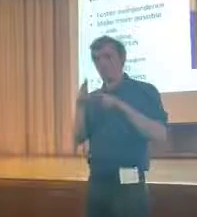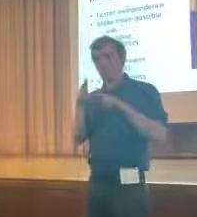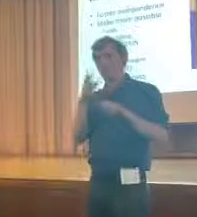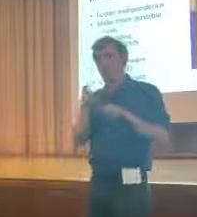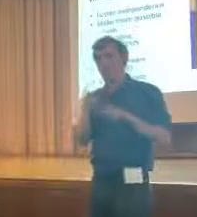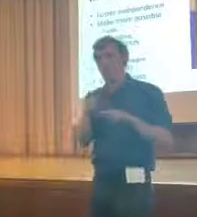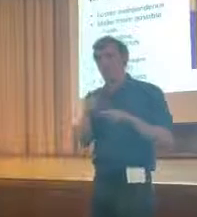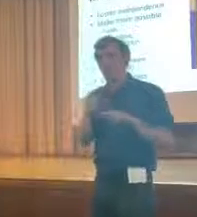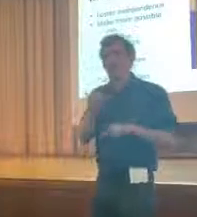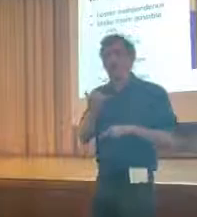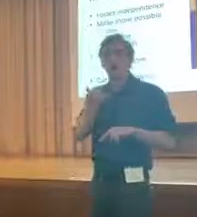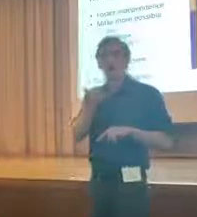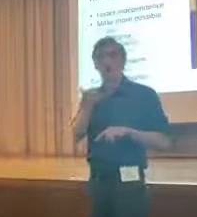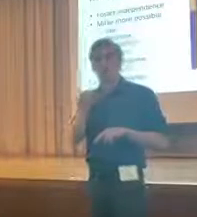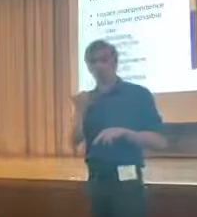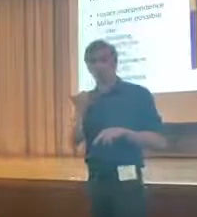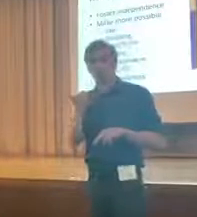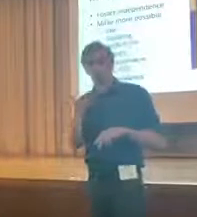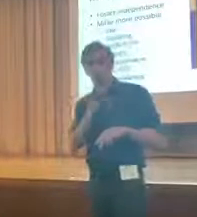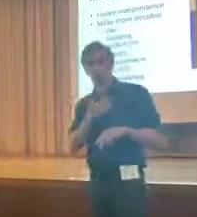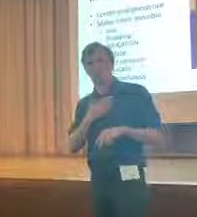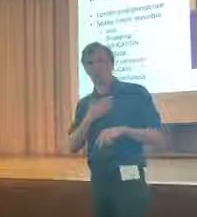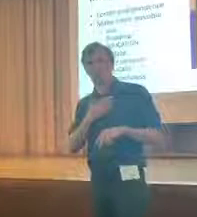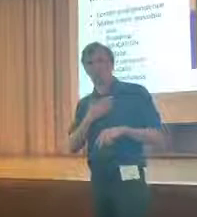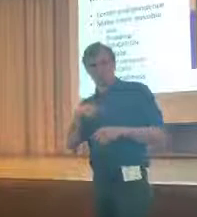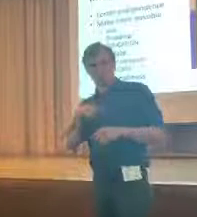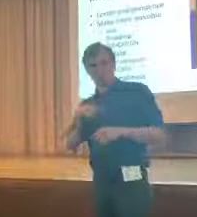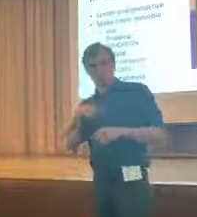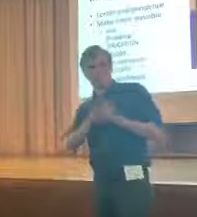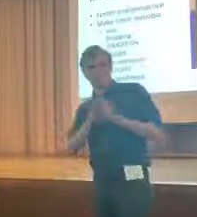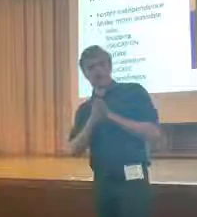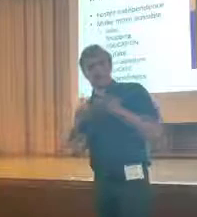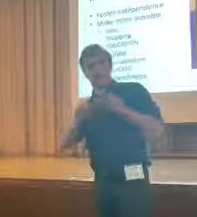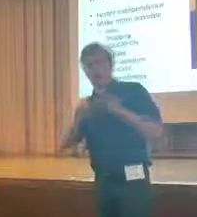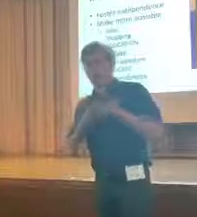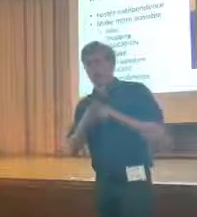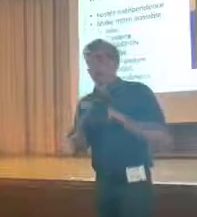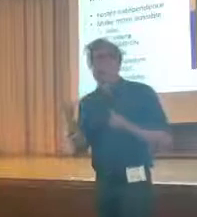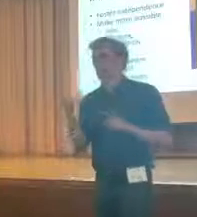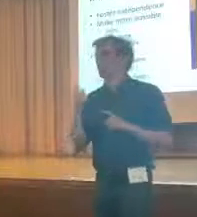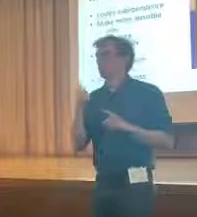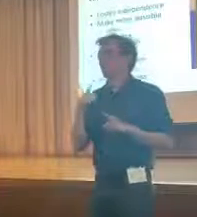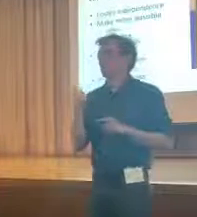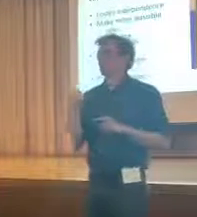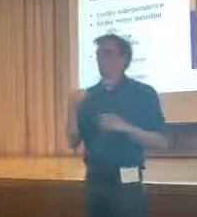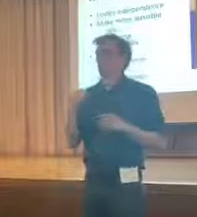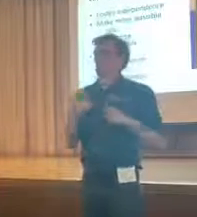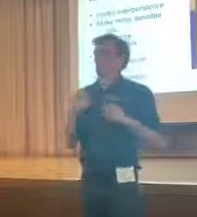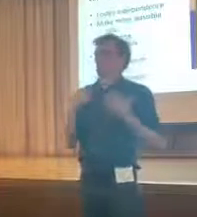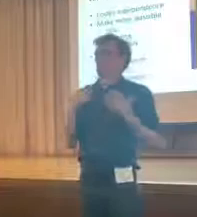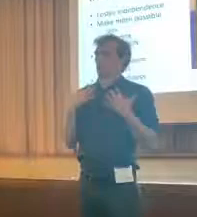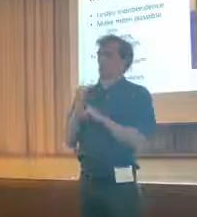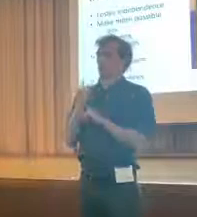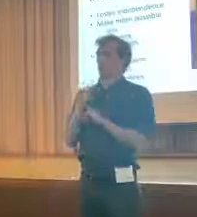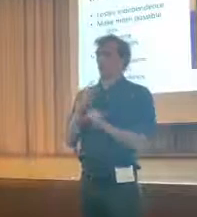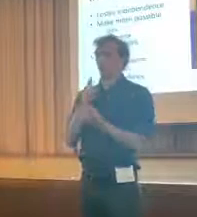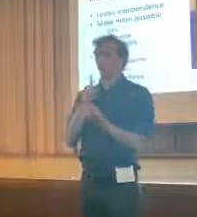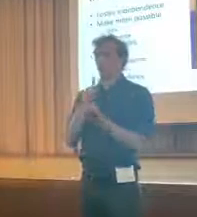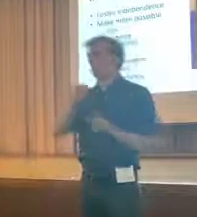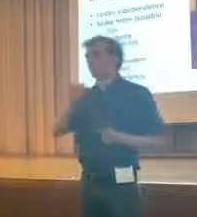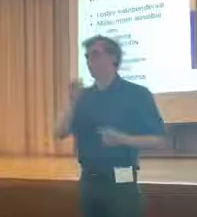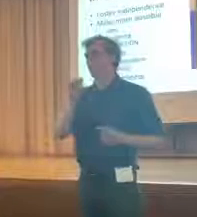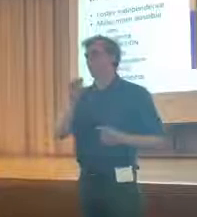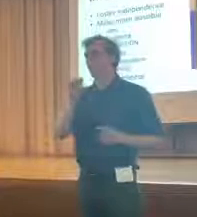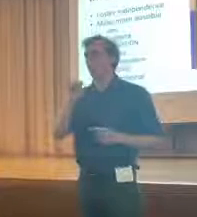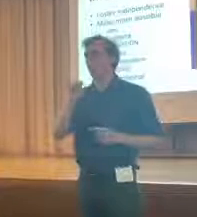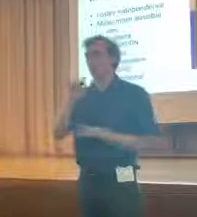asking Joe Tolliver, who became a friend of mine, who was blind, had been blind from birth,